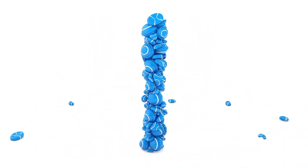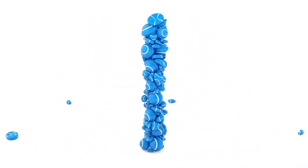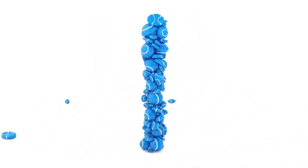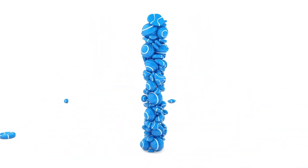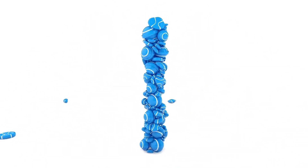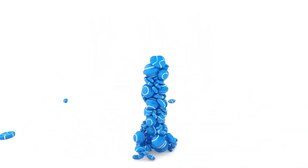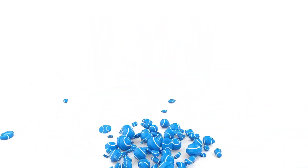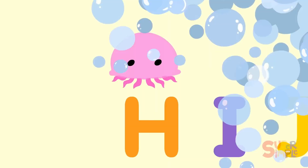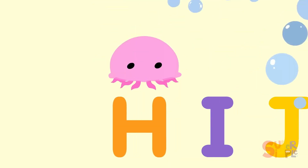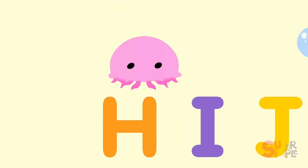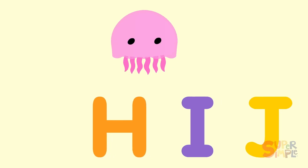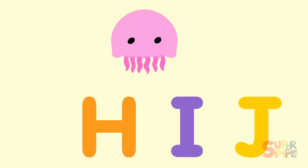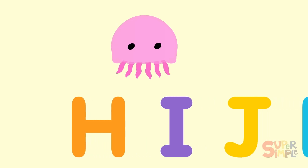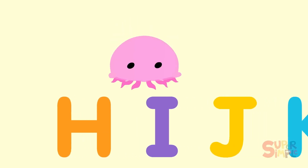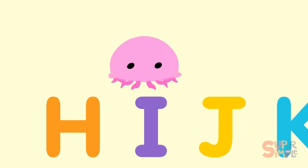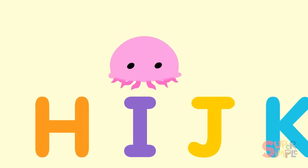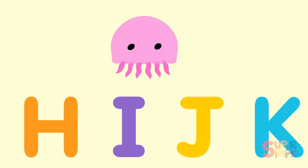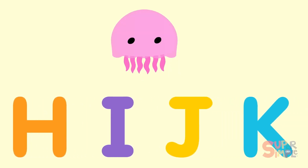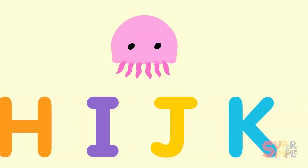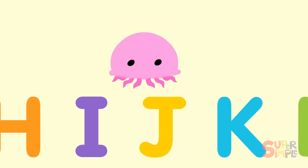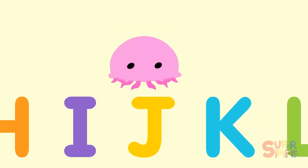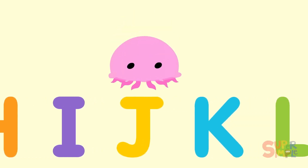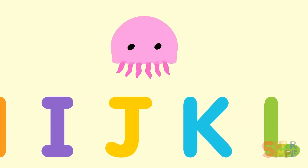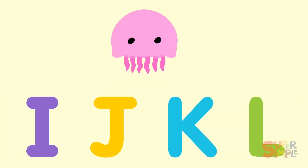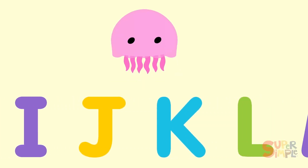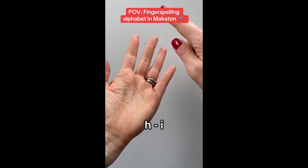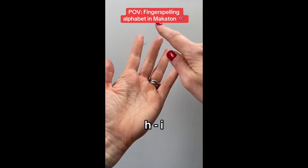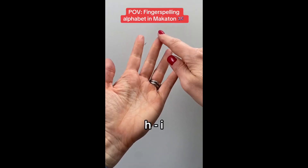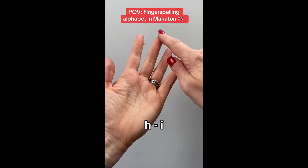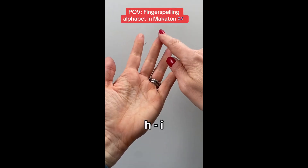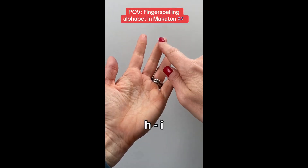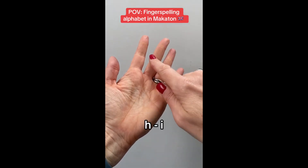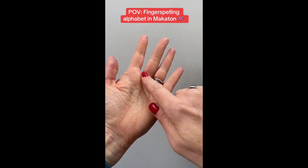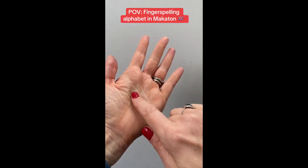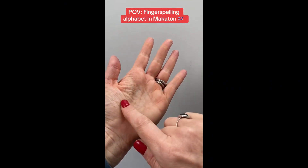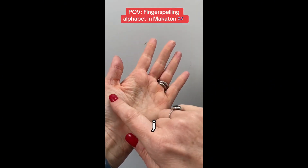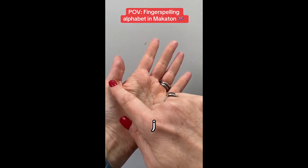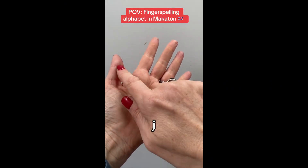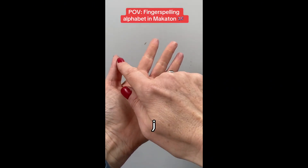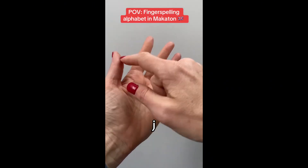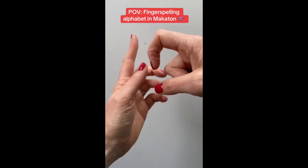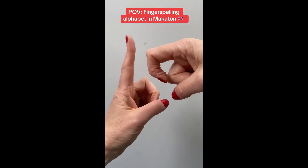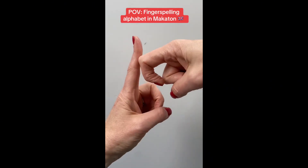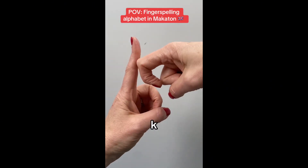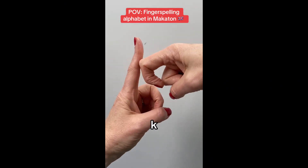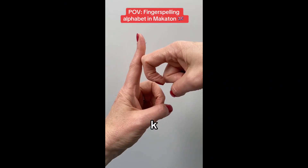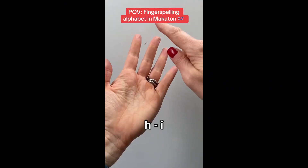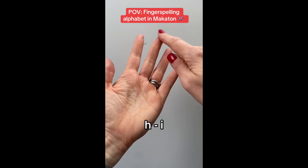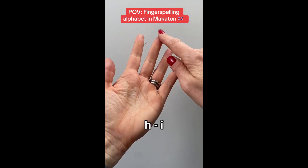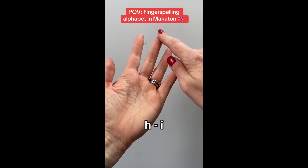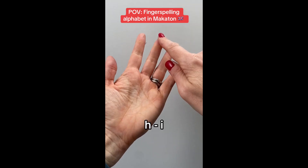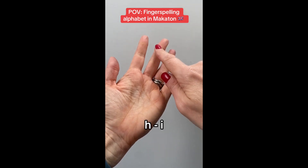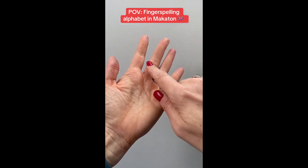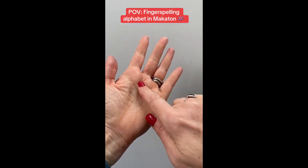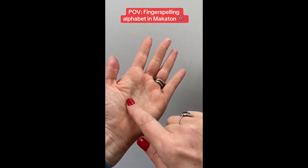I, H, I, J, I, J, K, I,